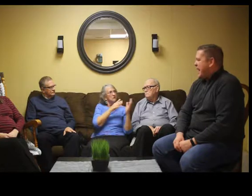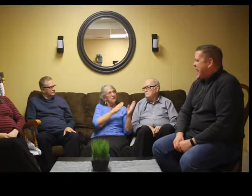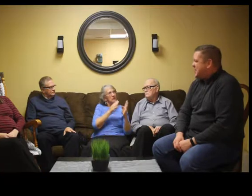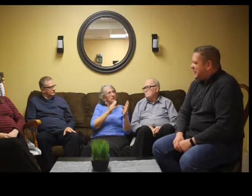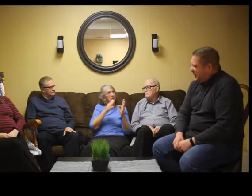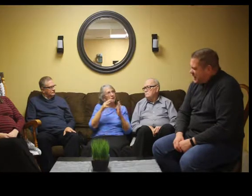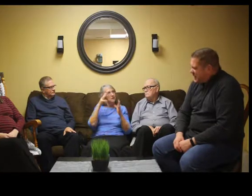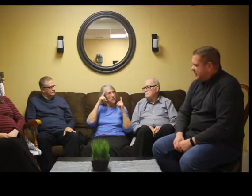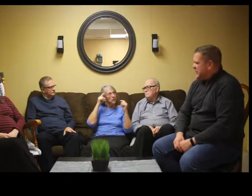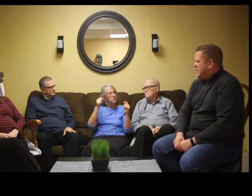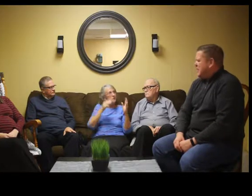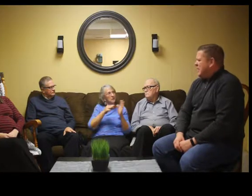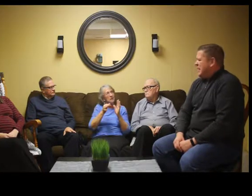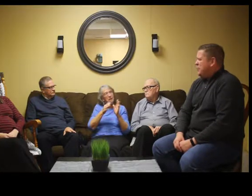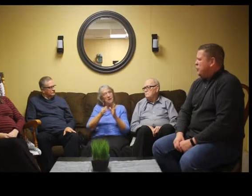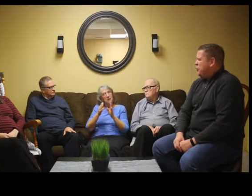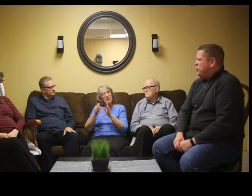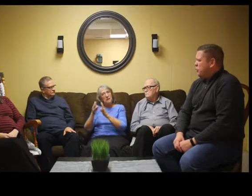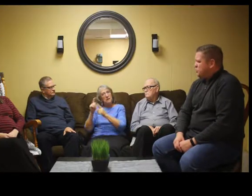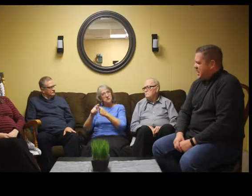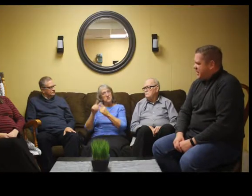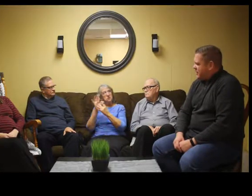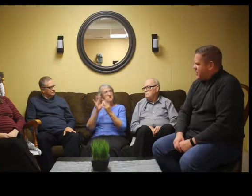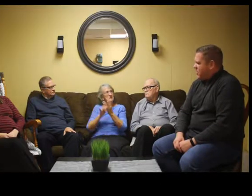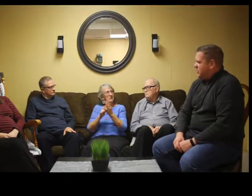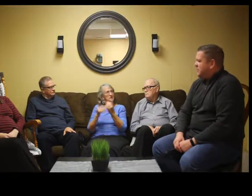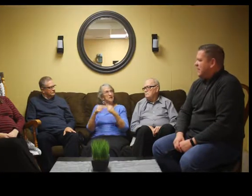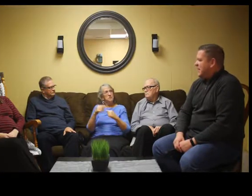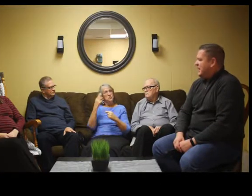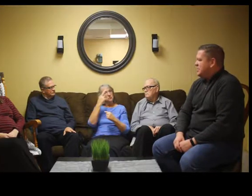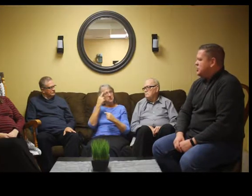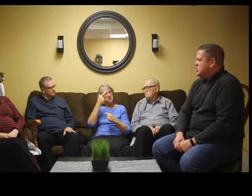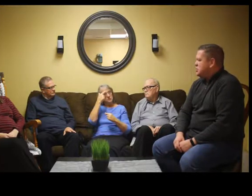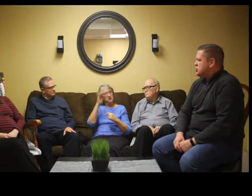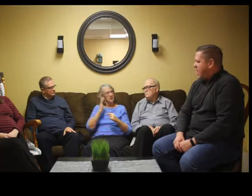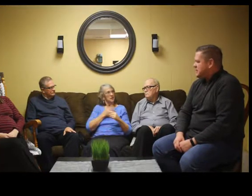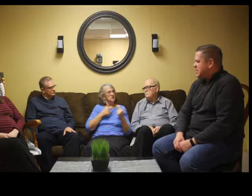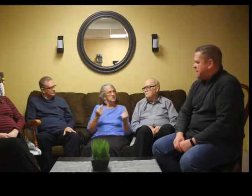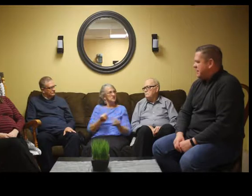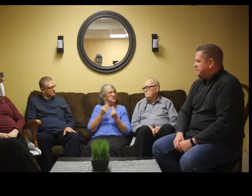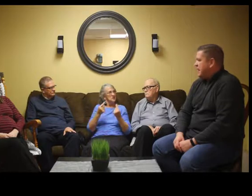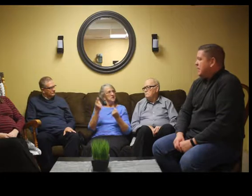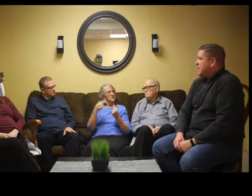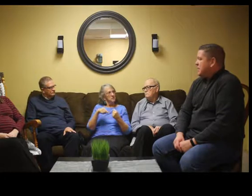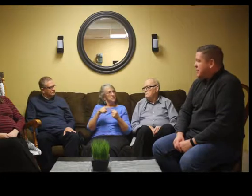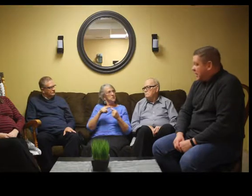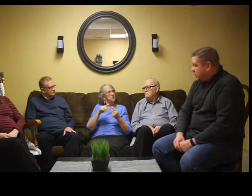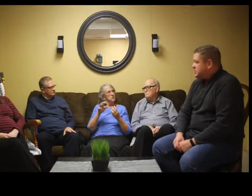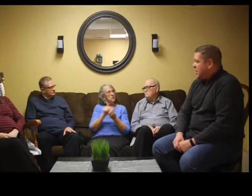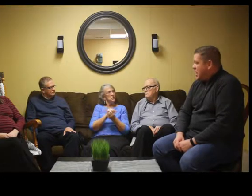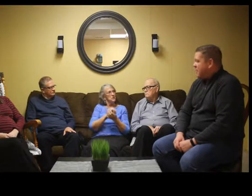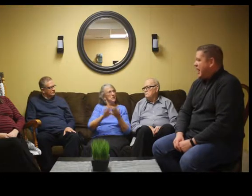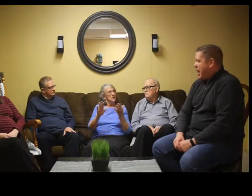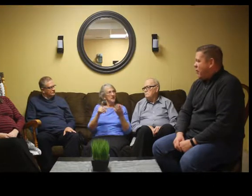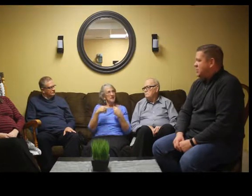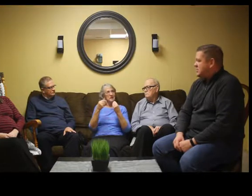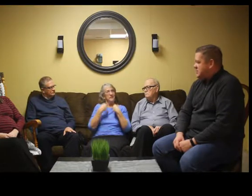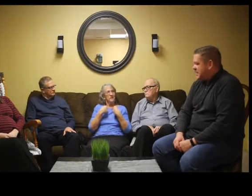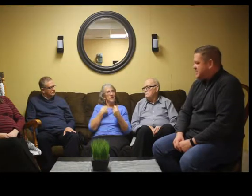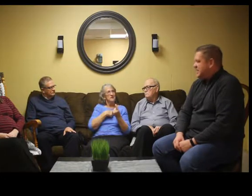Adam and Eve and even go through the Mosaic Law to finally get into Jesus Christ coming. Because of our sins, He